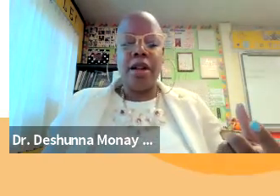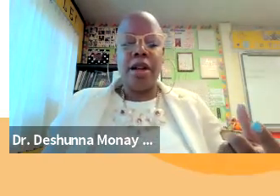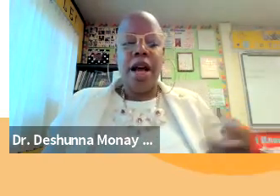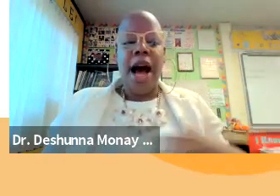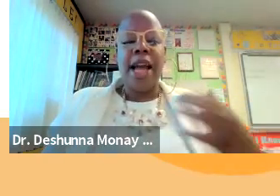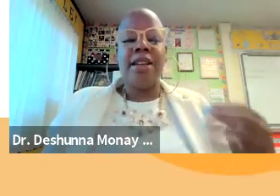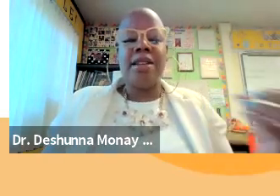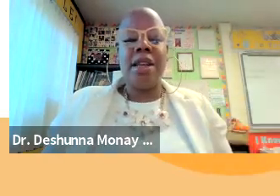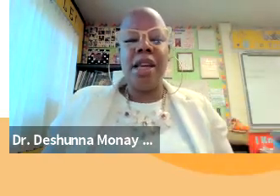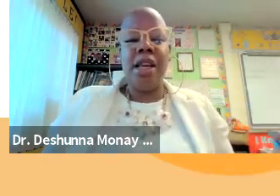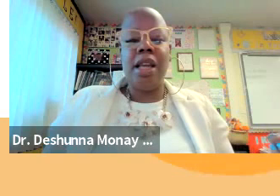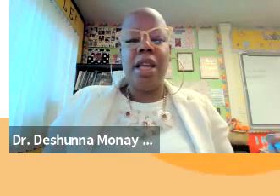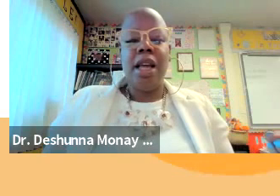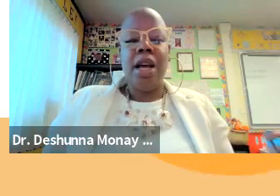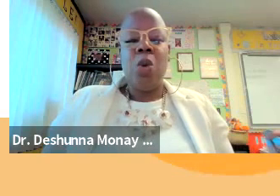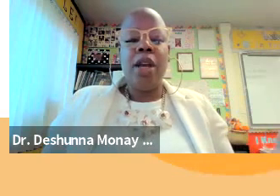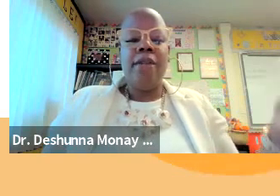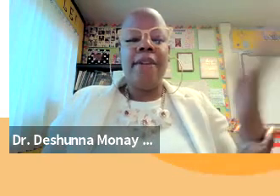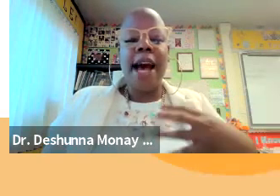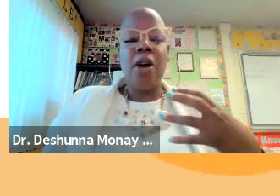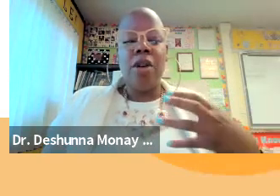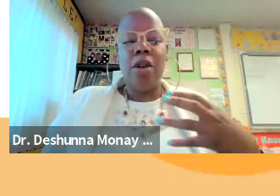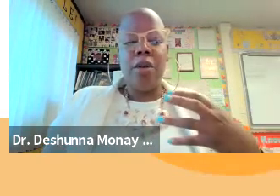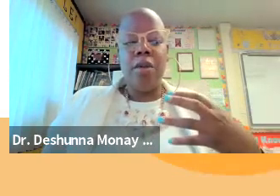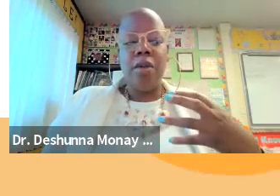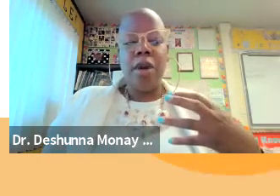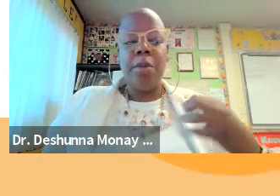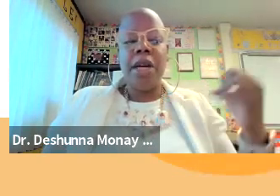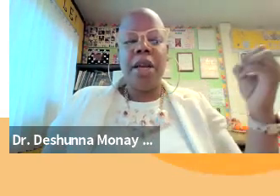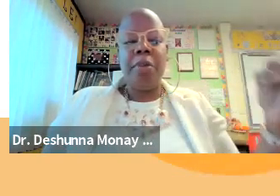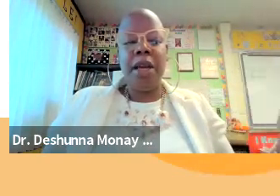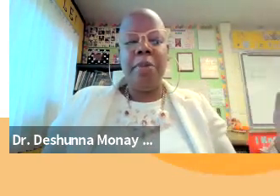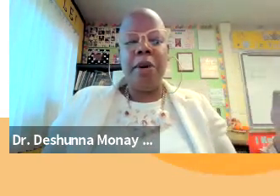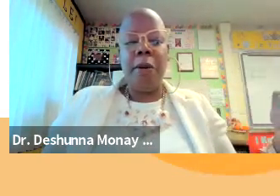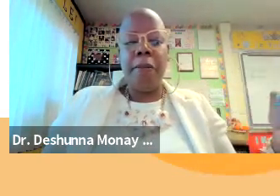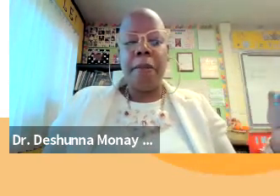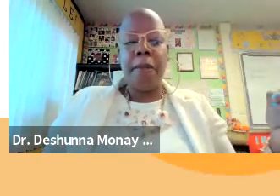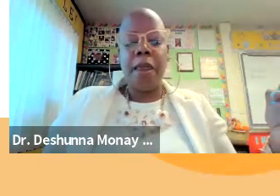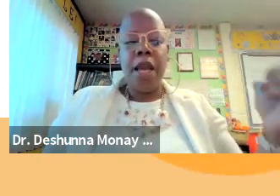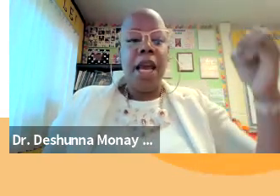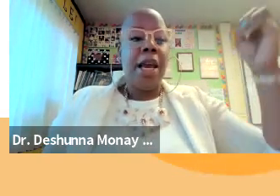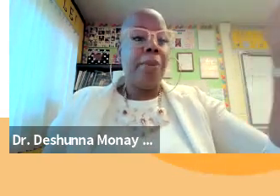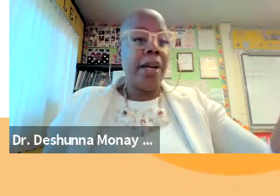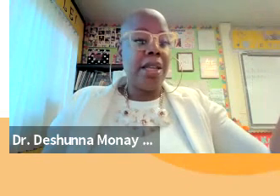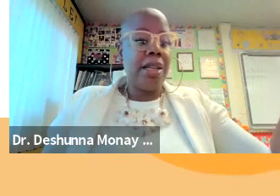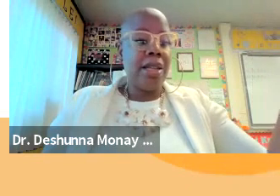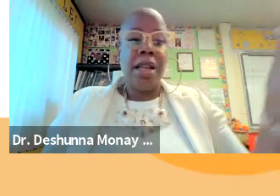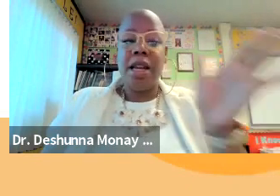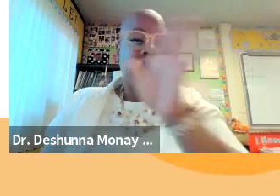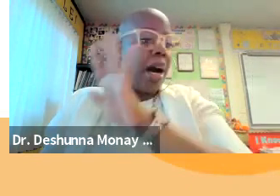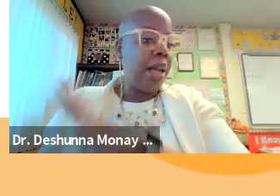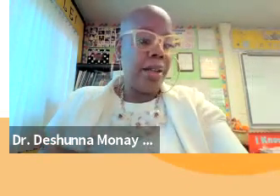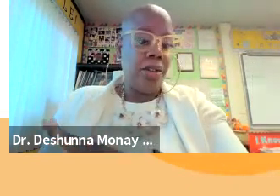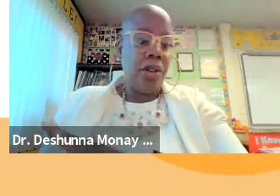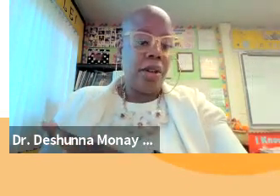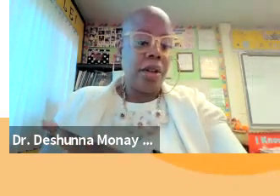numbers, I can see we value putting people in prisons than